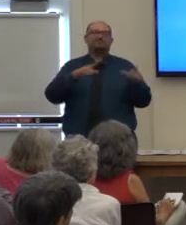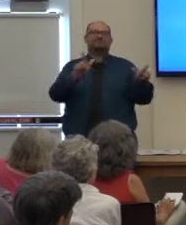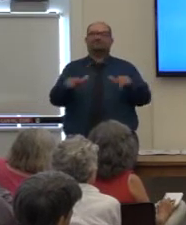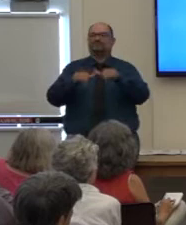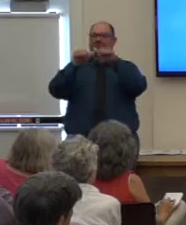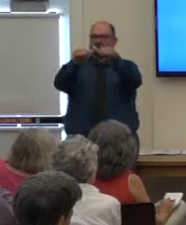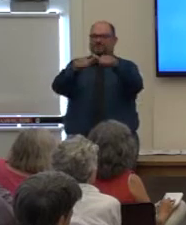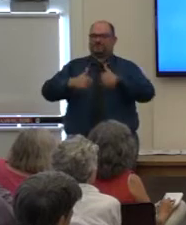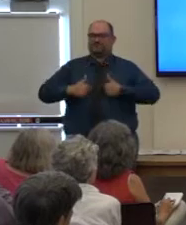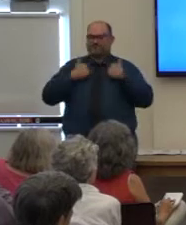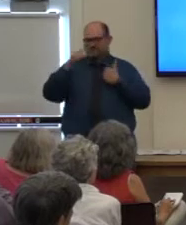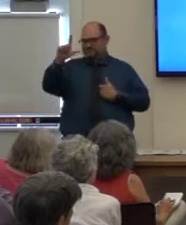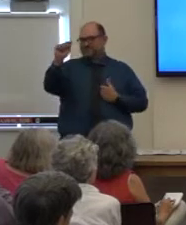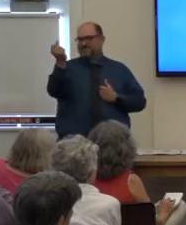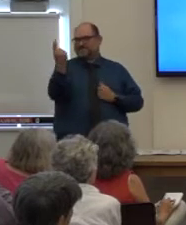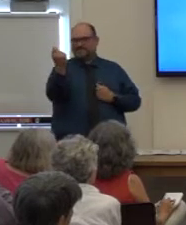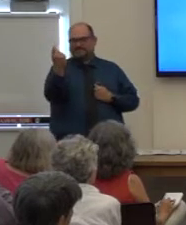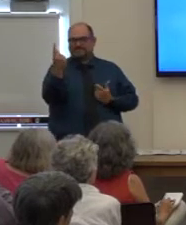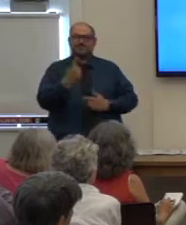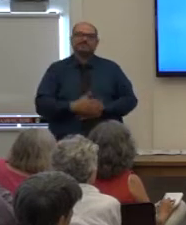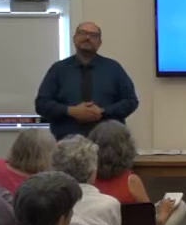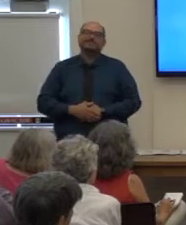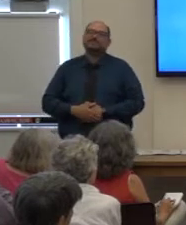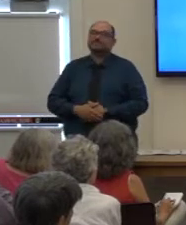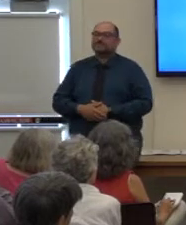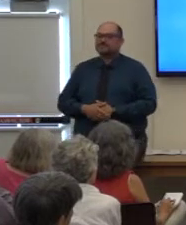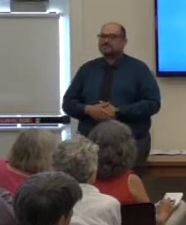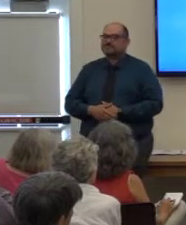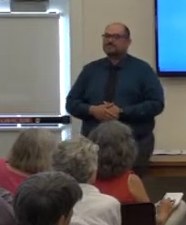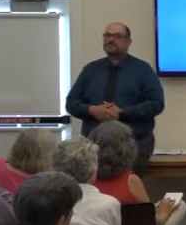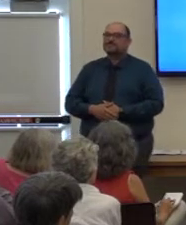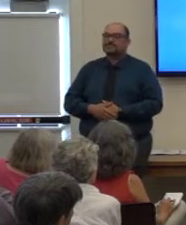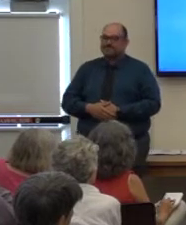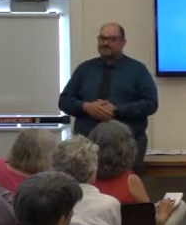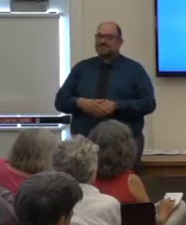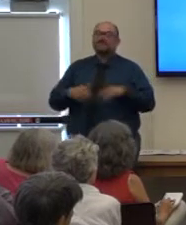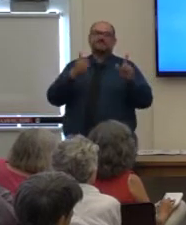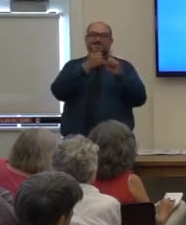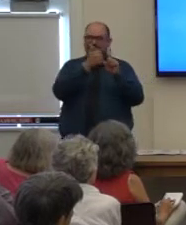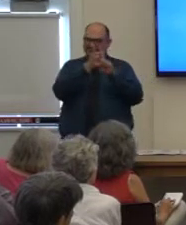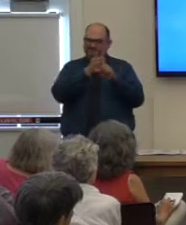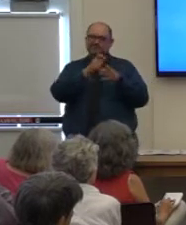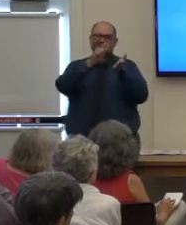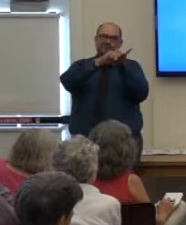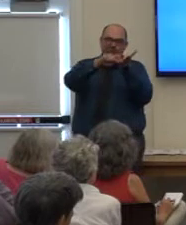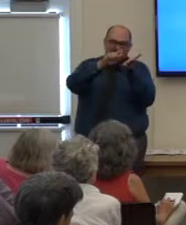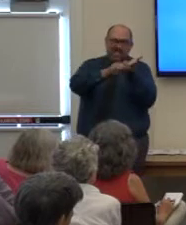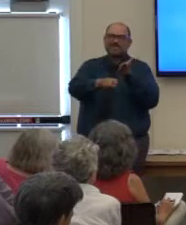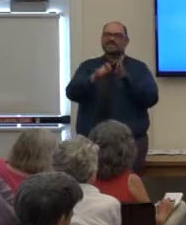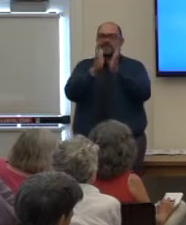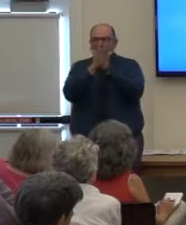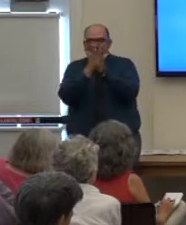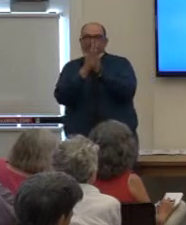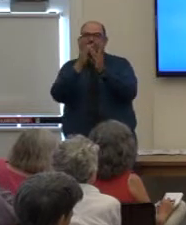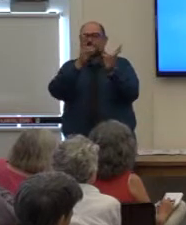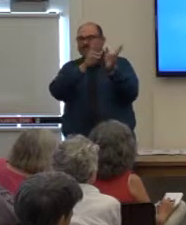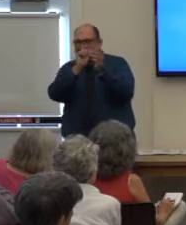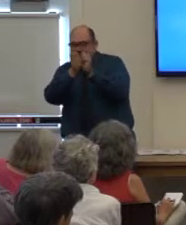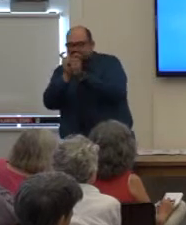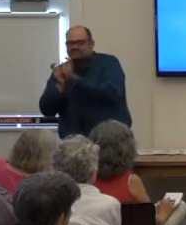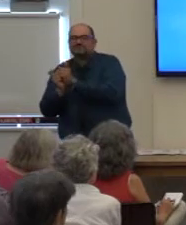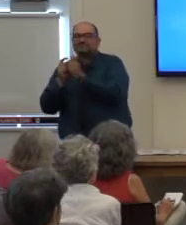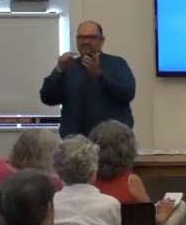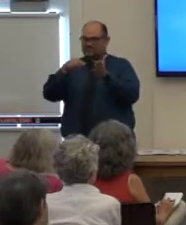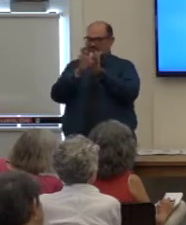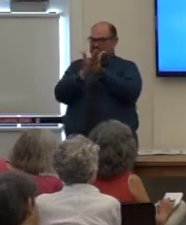co-editor of 20 books, including Edgartown, which was published in 2018. Linsey Lee